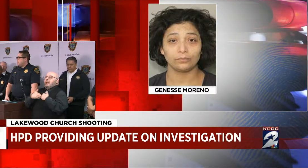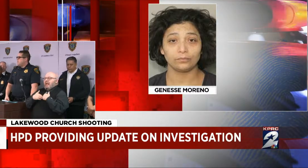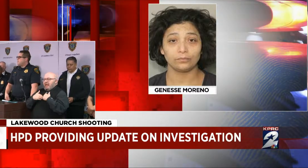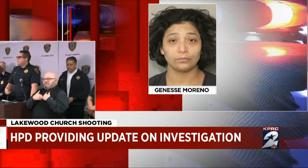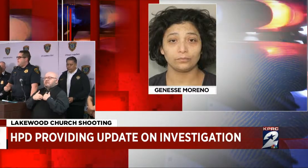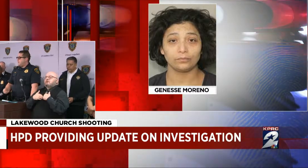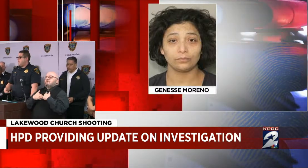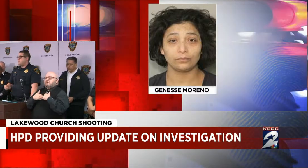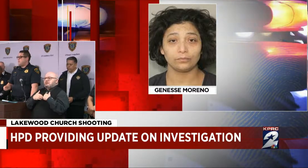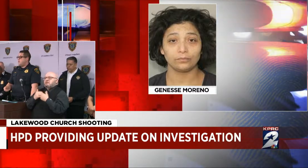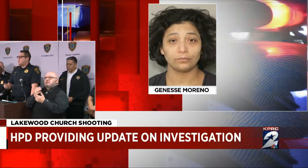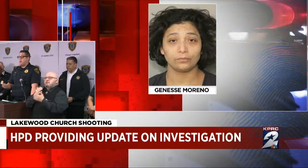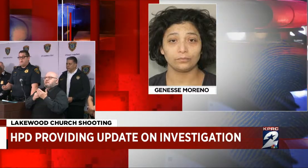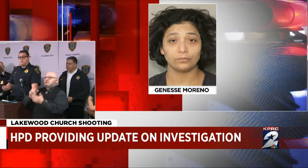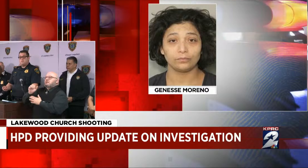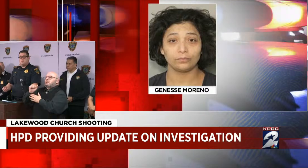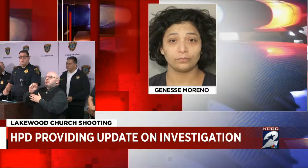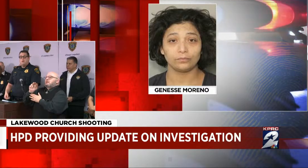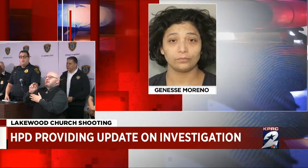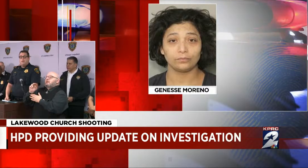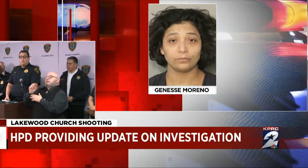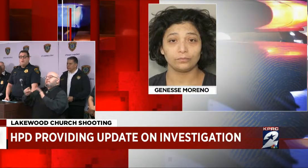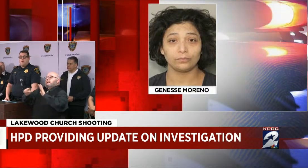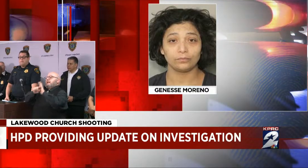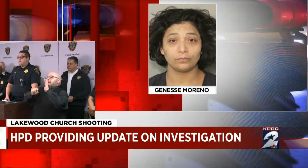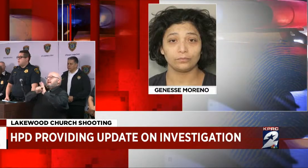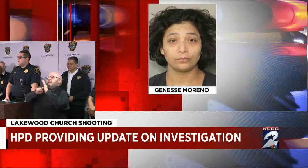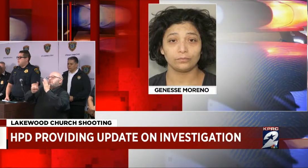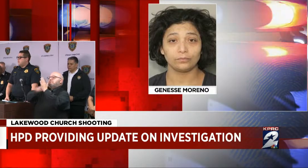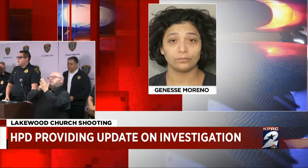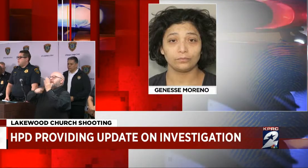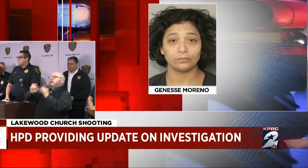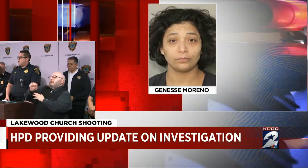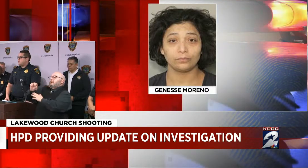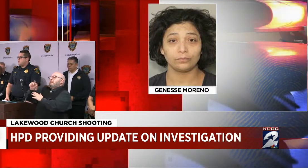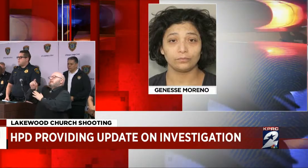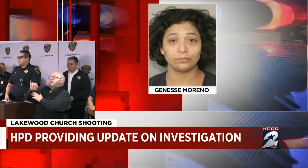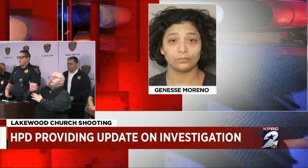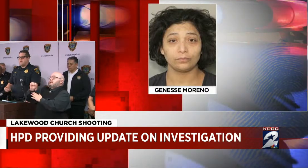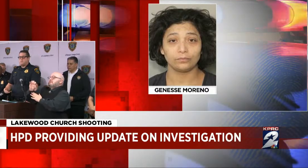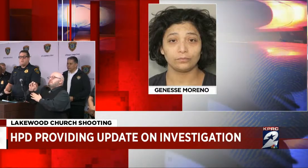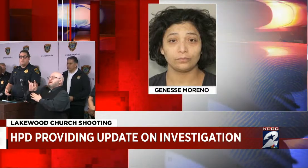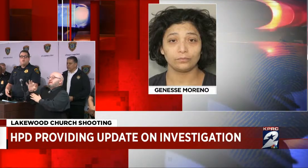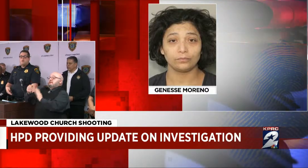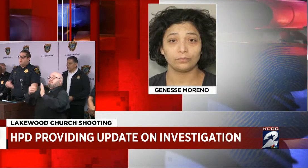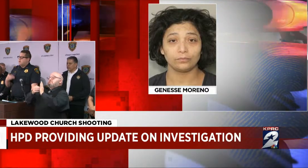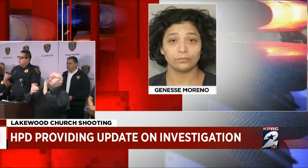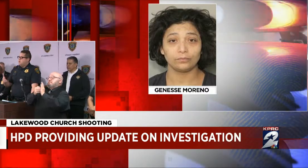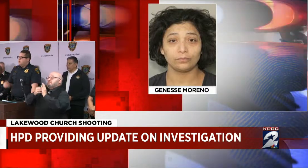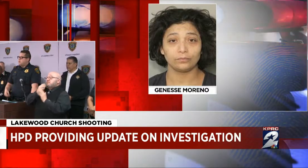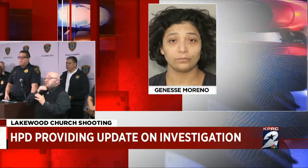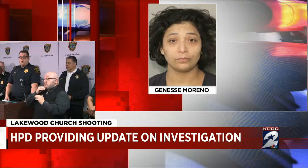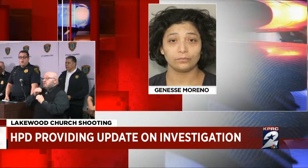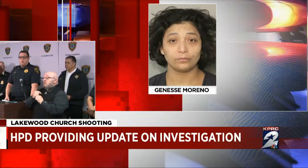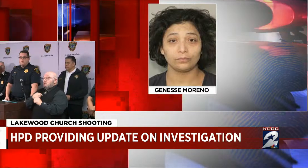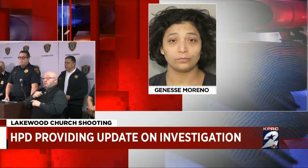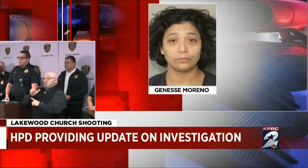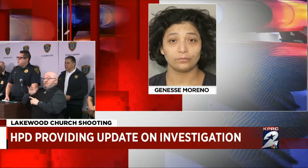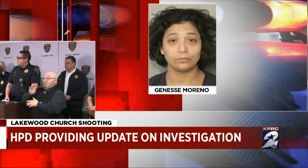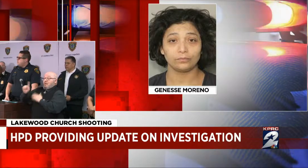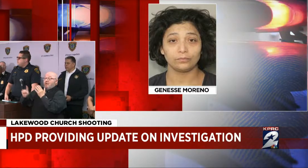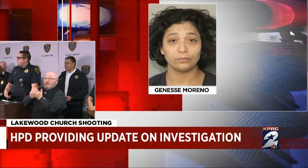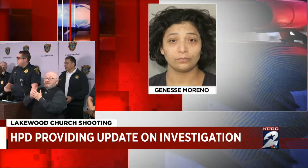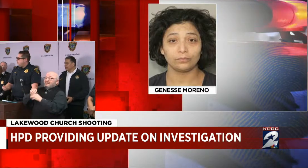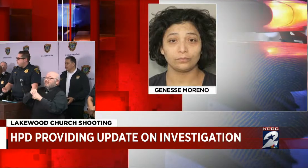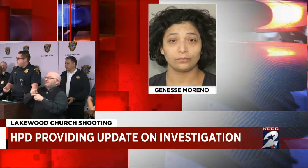some anti-Semitic writings that we have uncovered during this process, but like I said, we are 24 hours into